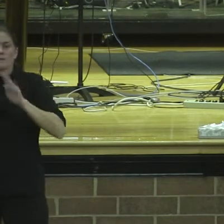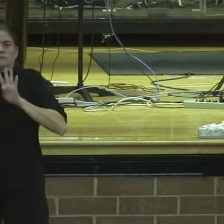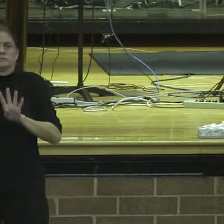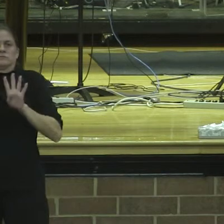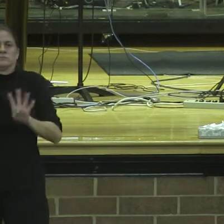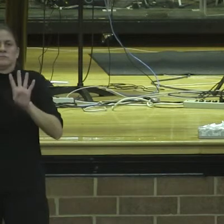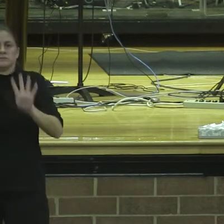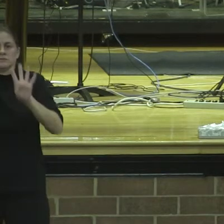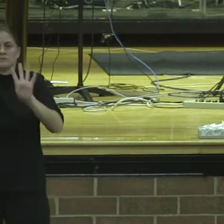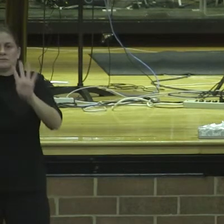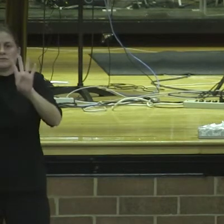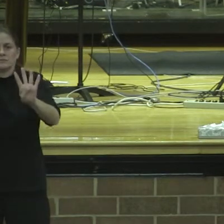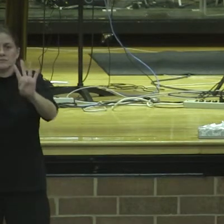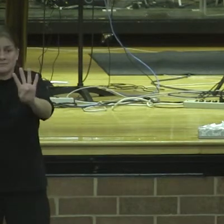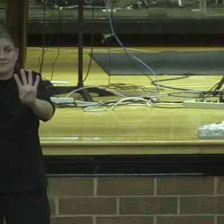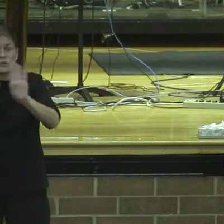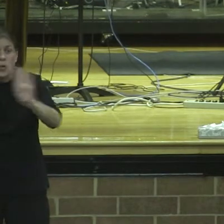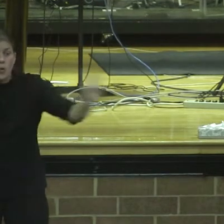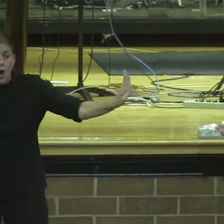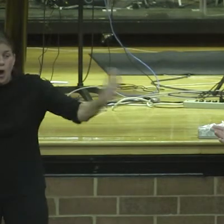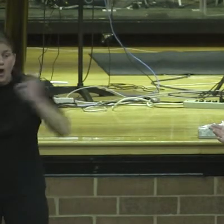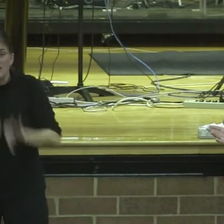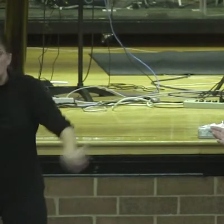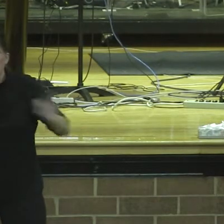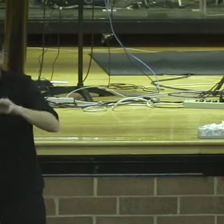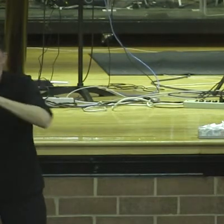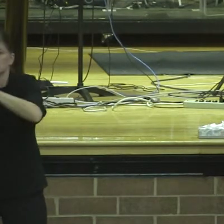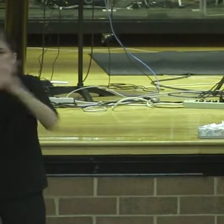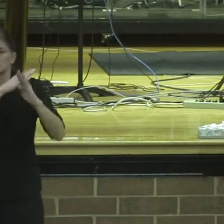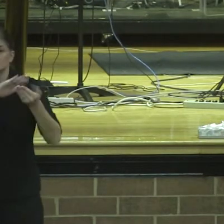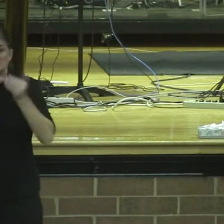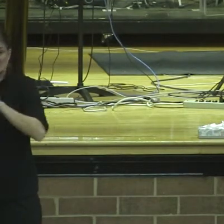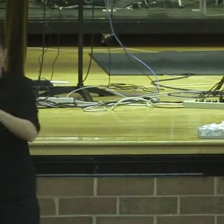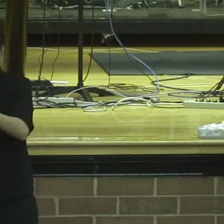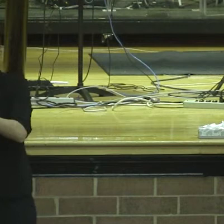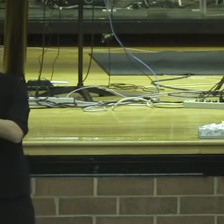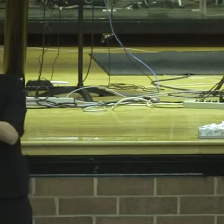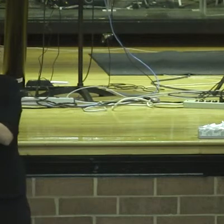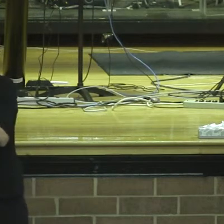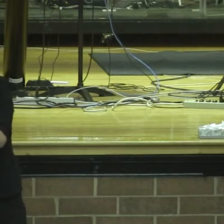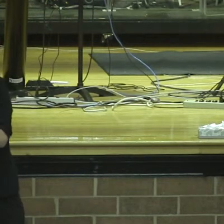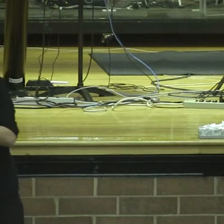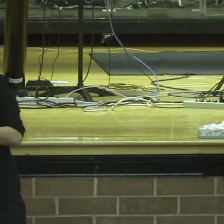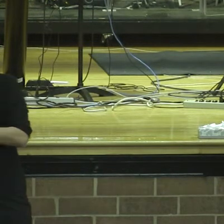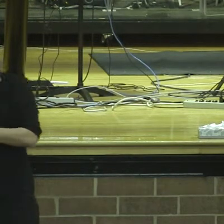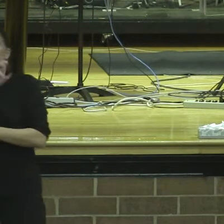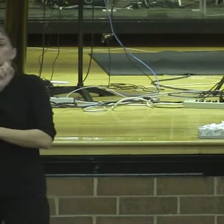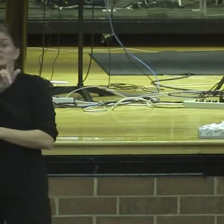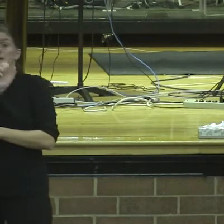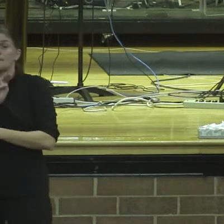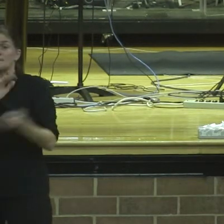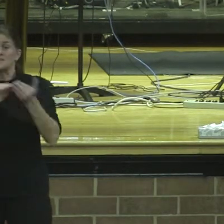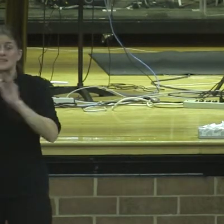you. So a wall was your first line of defense. Now, Jerusalem's walls in those days spanned about